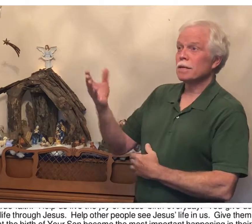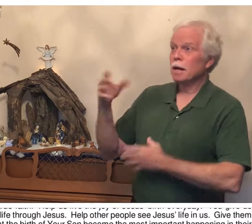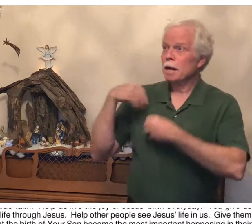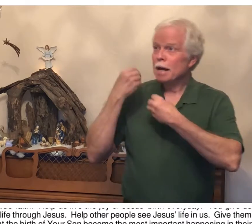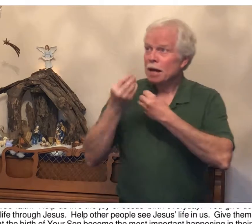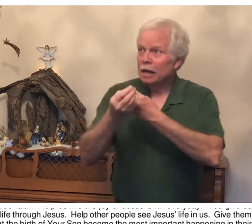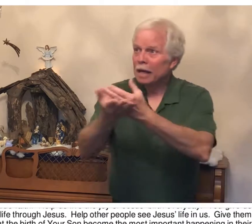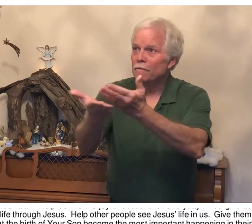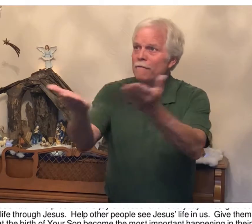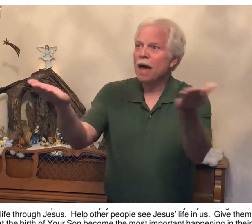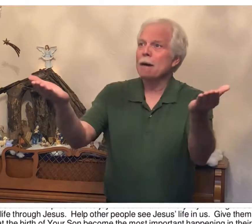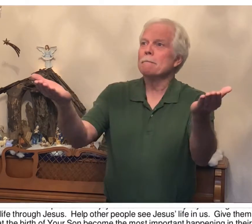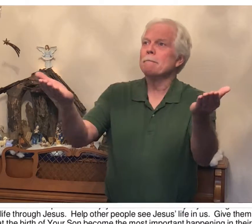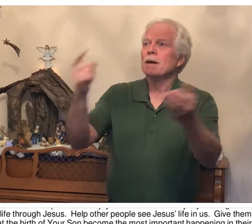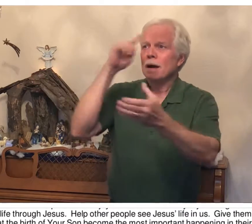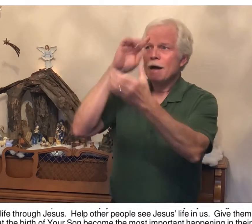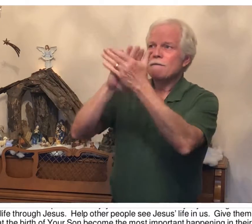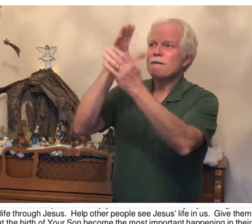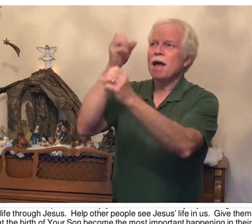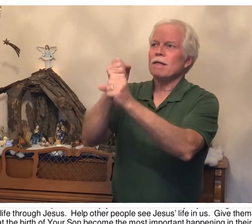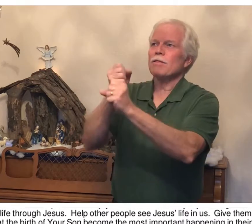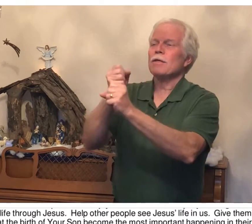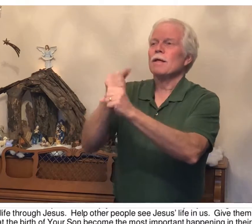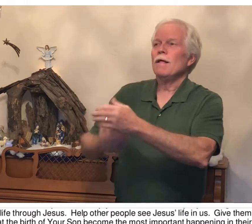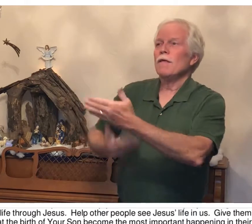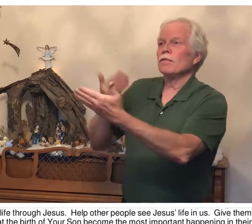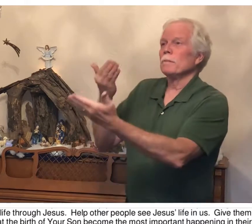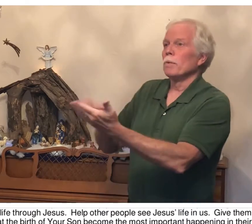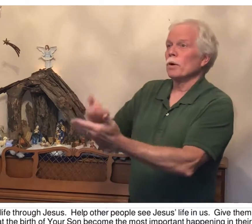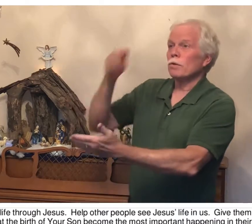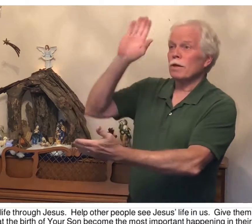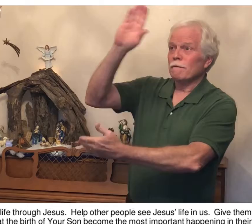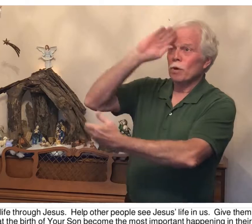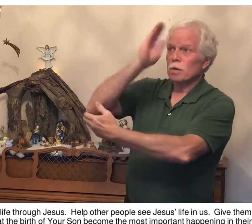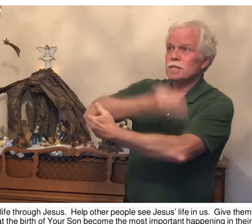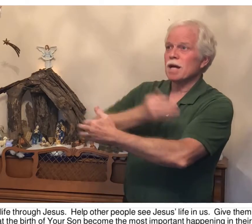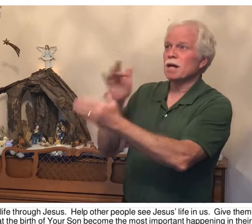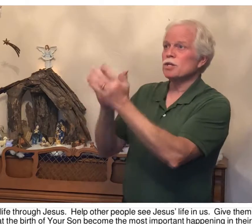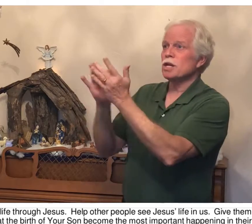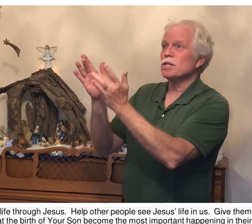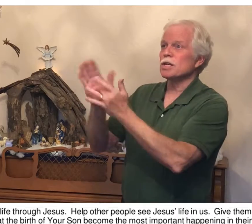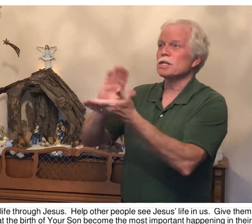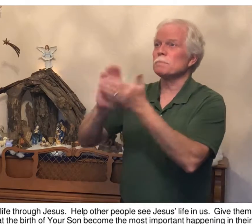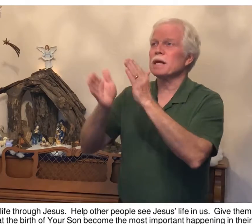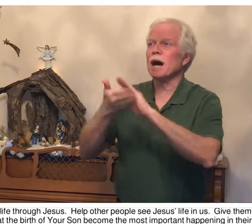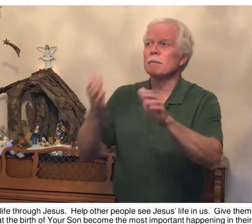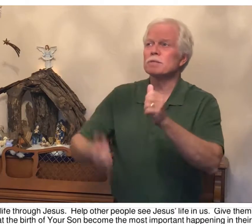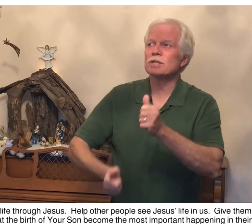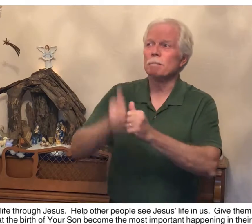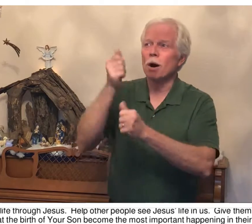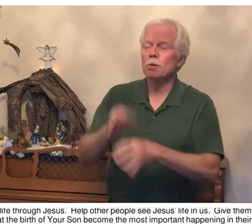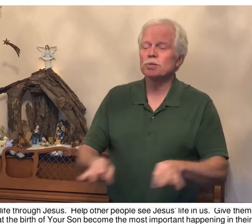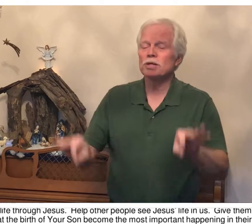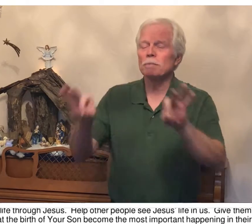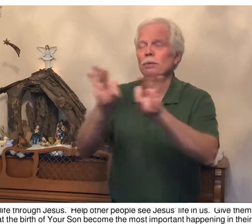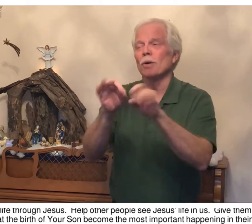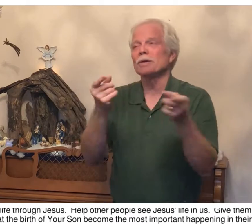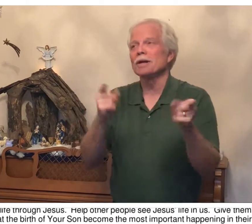Give them faith that the birth of your son, Jesus, becomes the most important